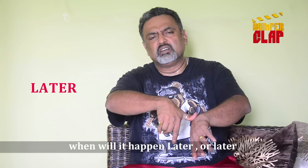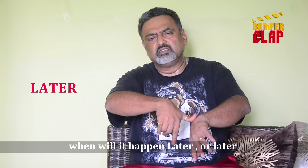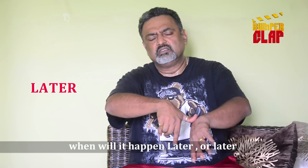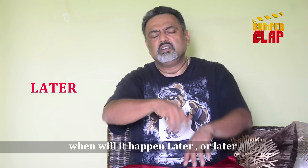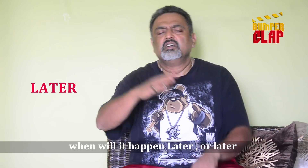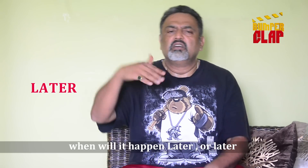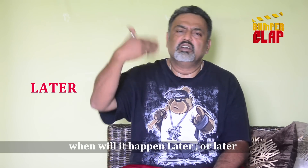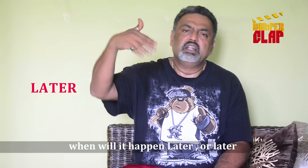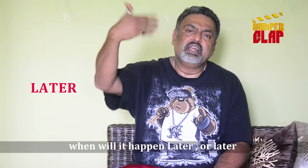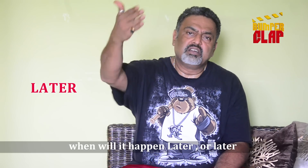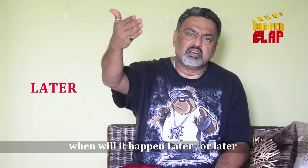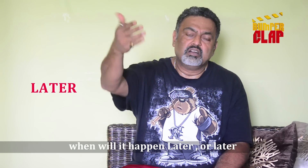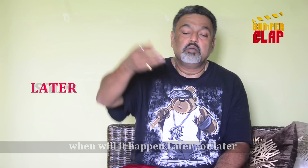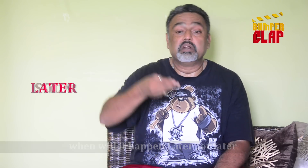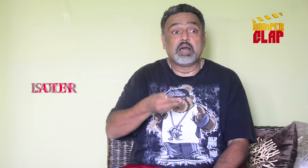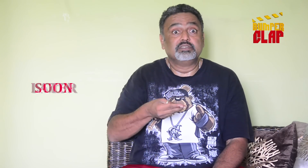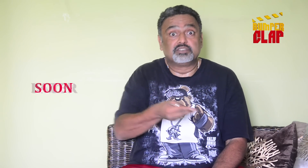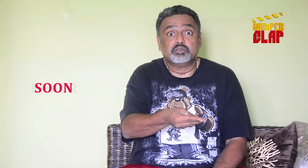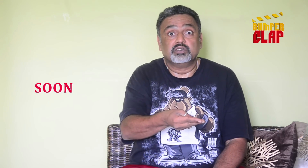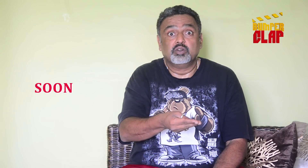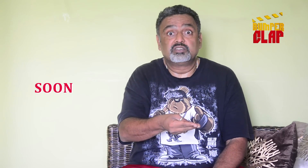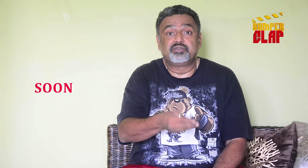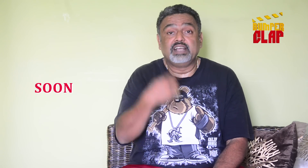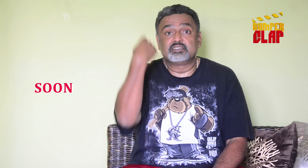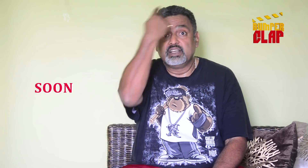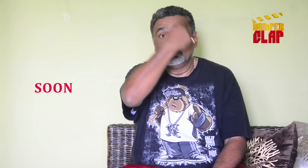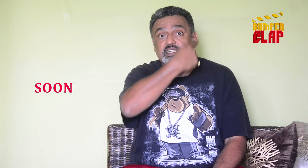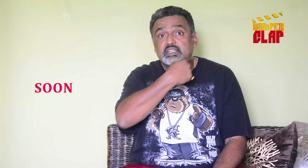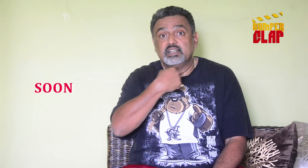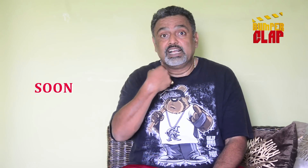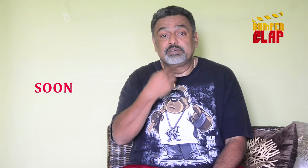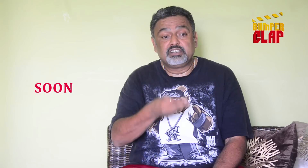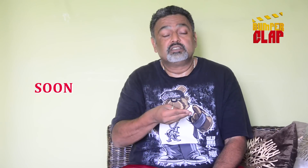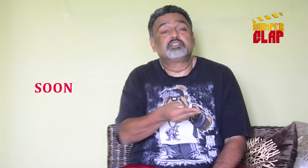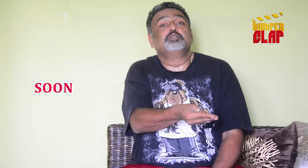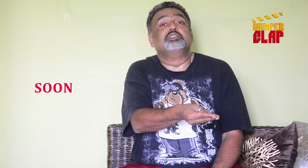later what happens soon how does the face expression is soon